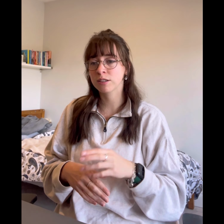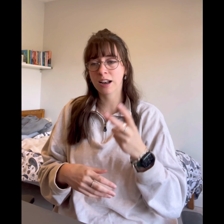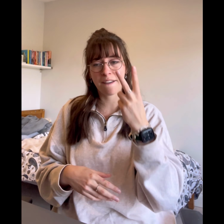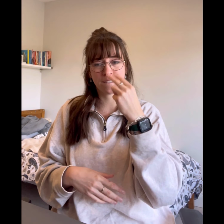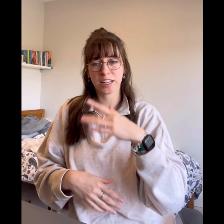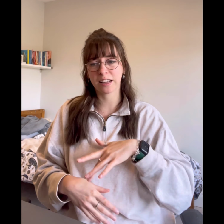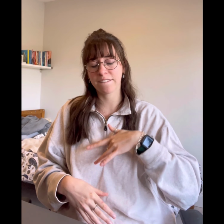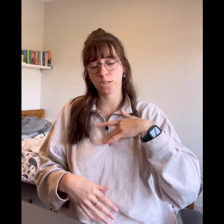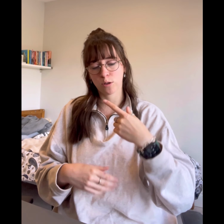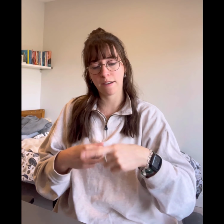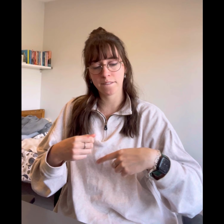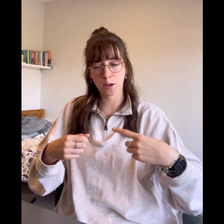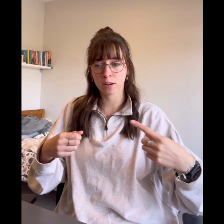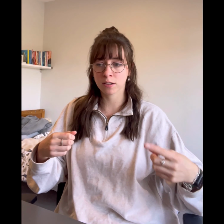So when the night feels like forever,